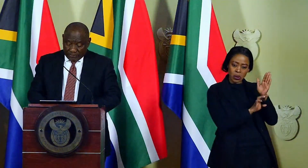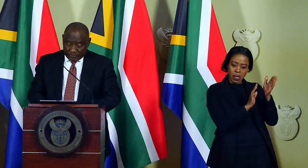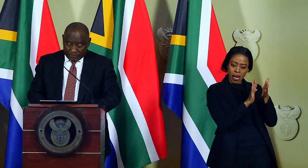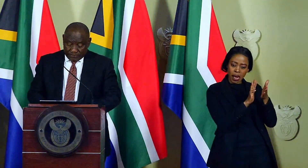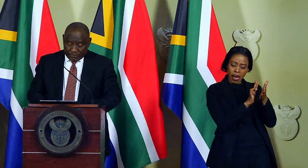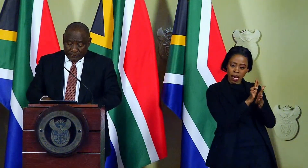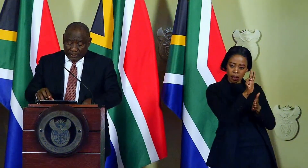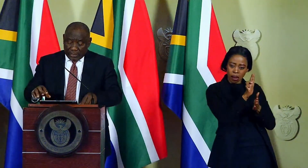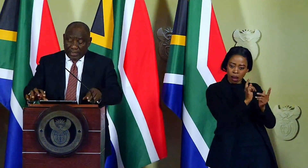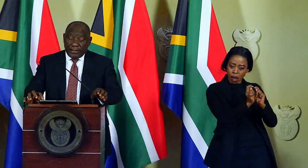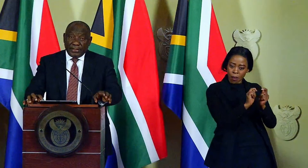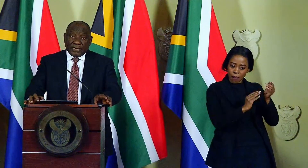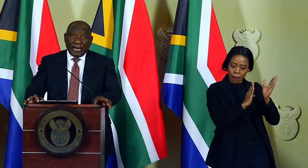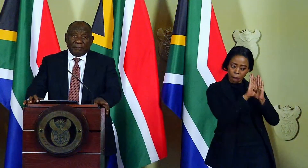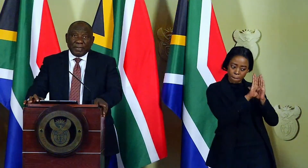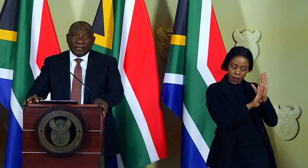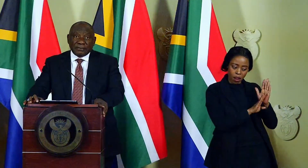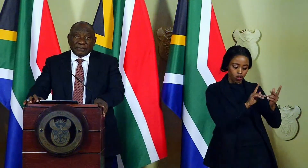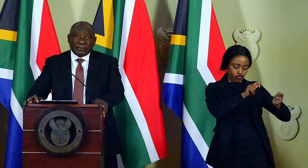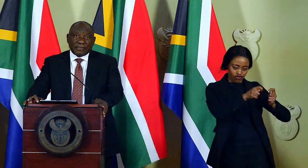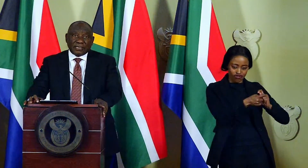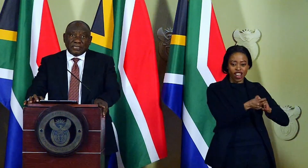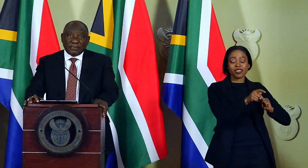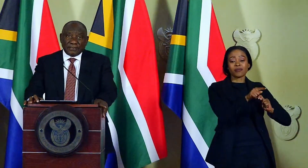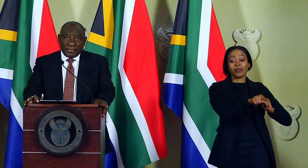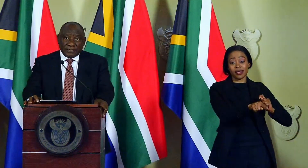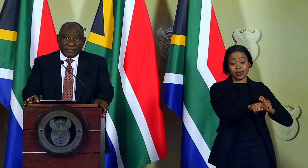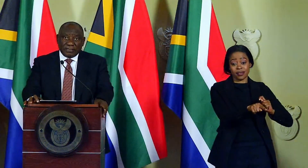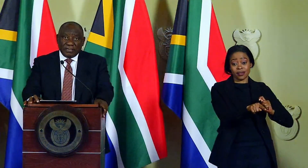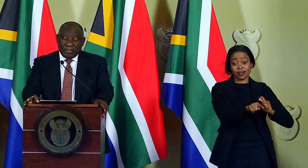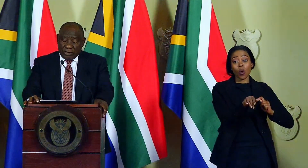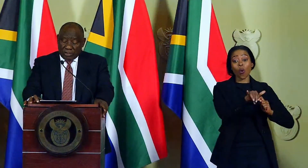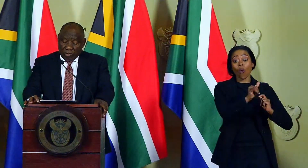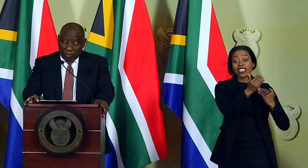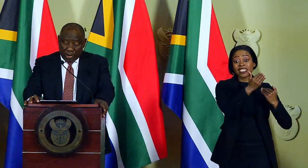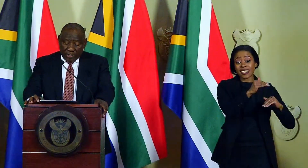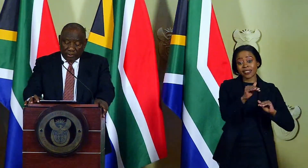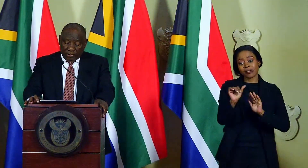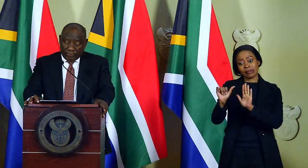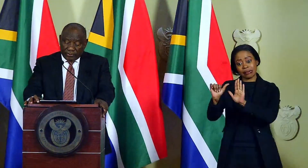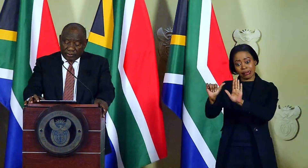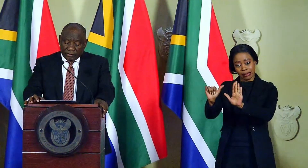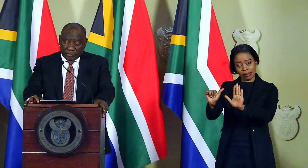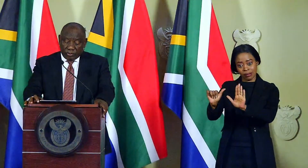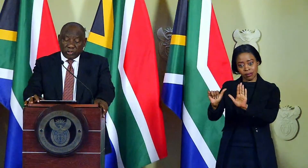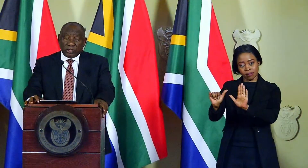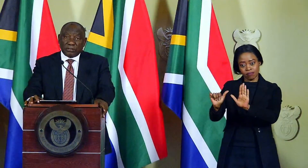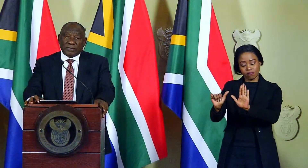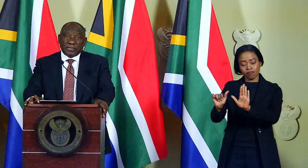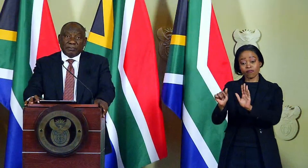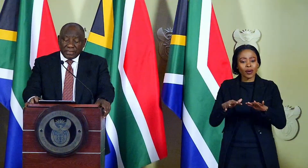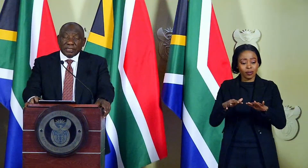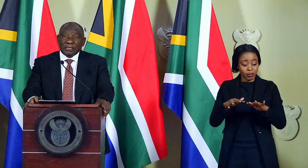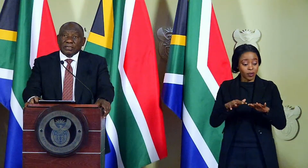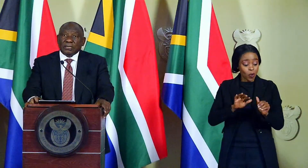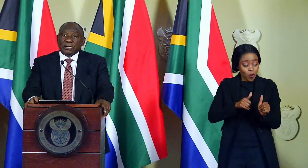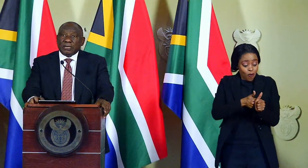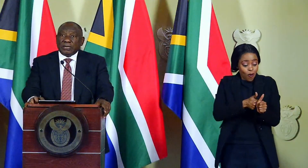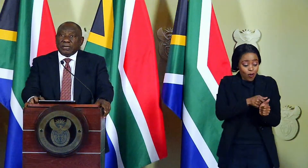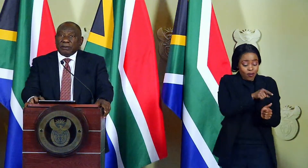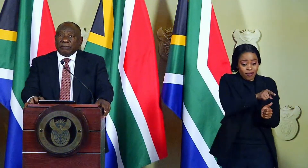Amendment Bill that amends Section 6(1) of the Constitution of the